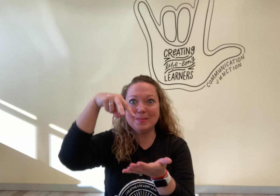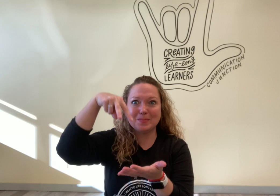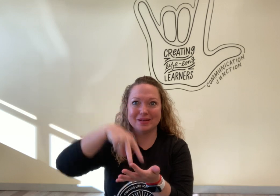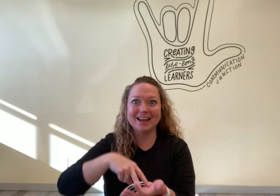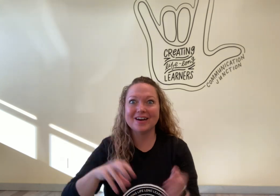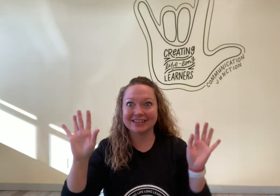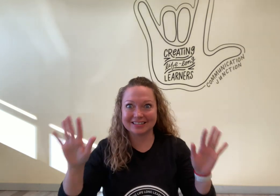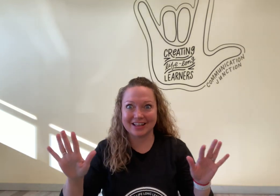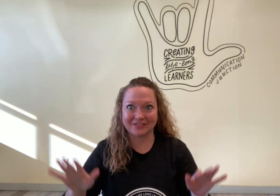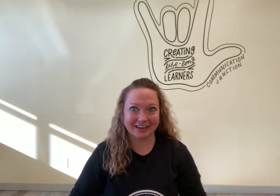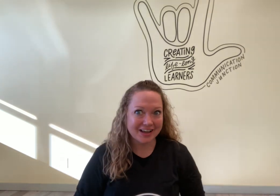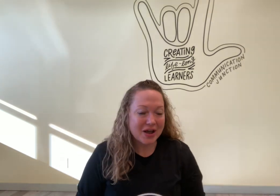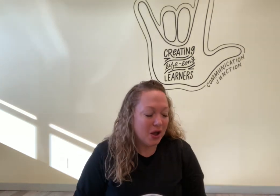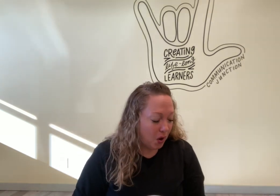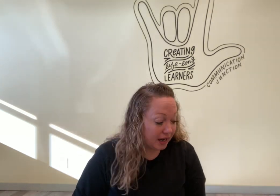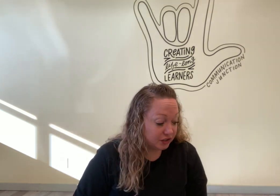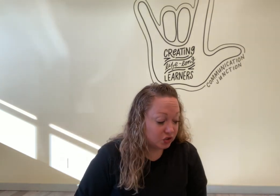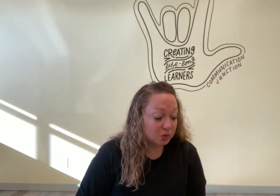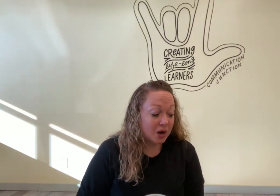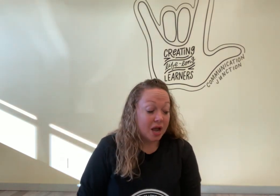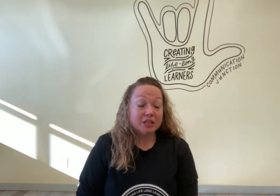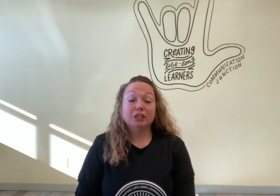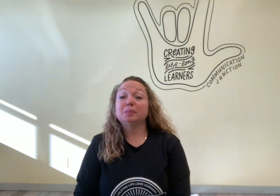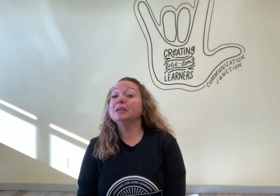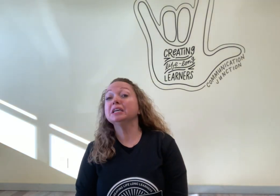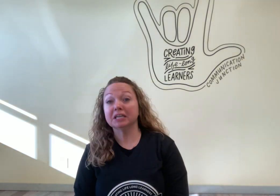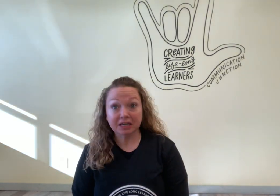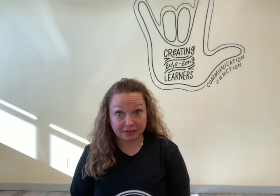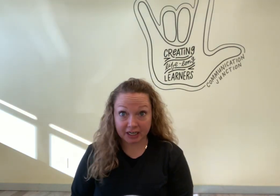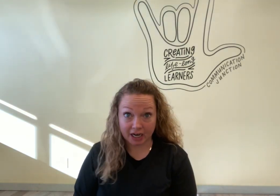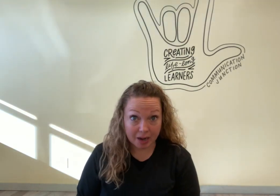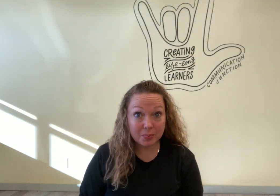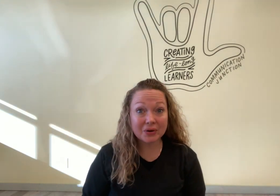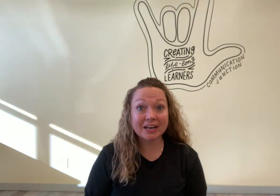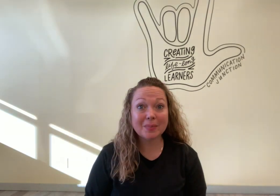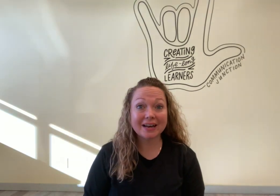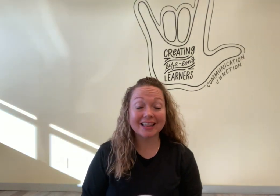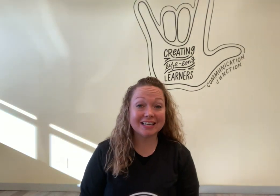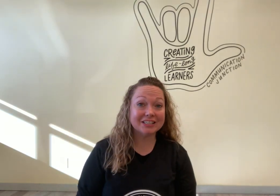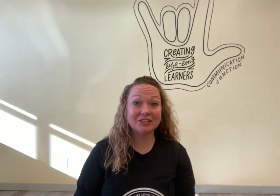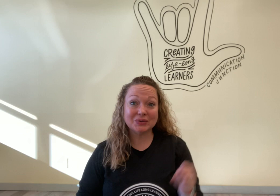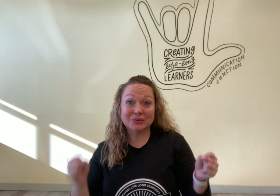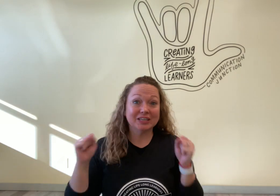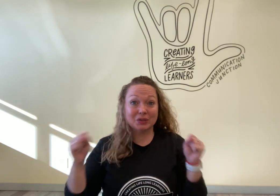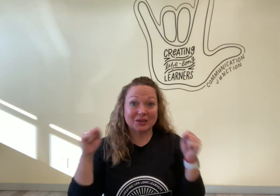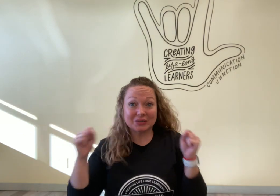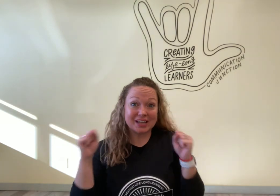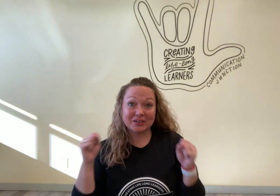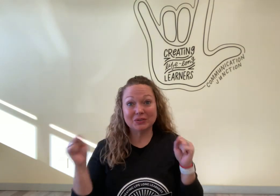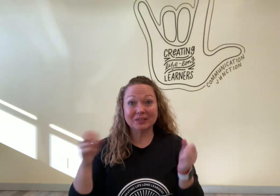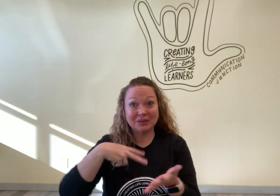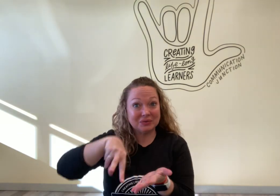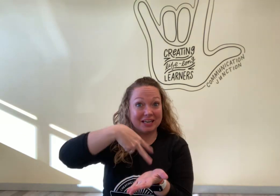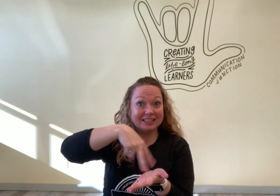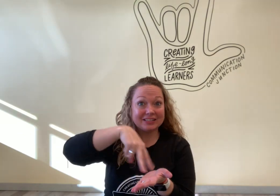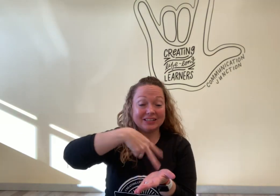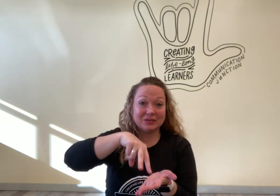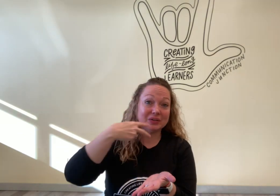and down and it's a lot of fun. Okay, so speaking of getting up, would anybody like to get the wiggles out and do a little dance, do a little